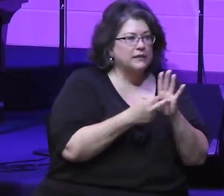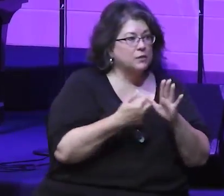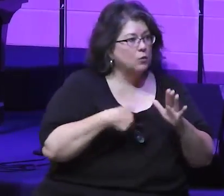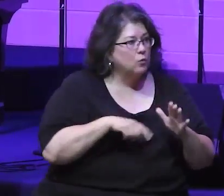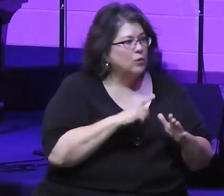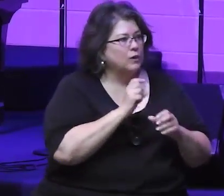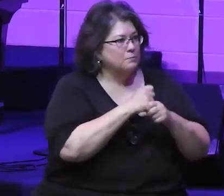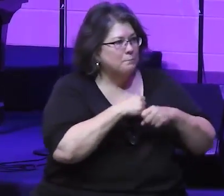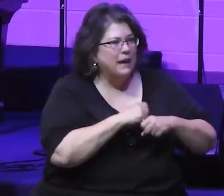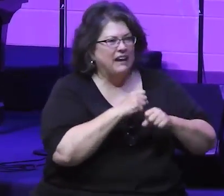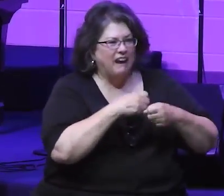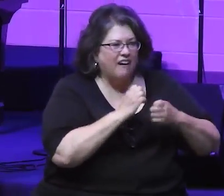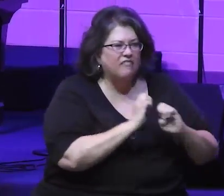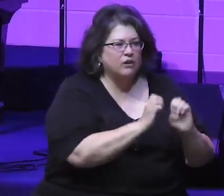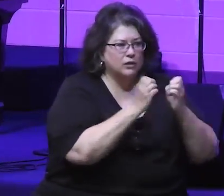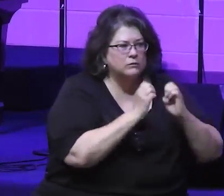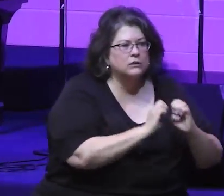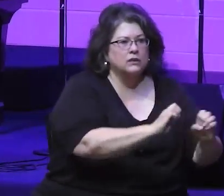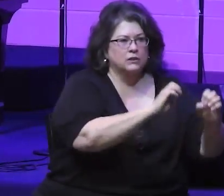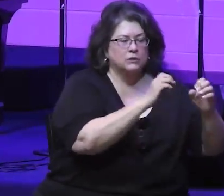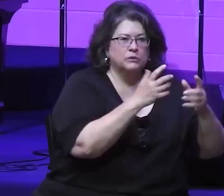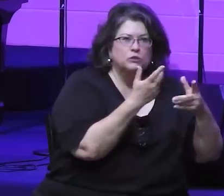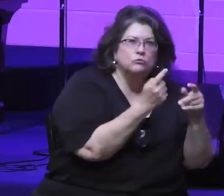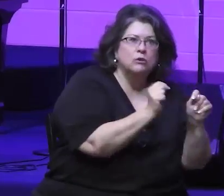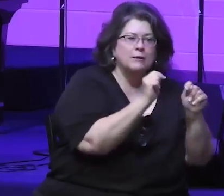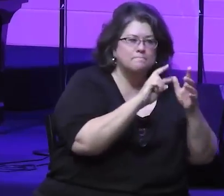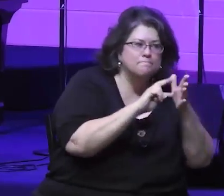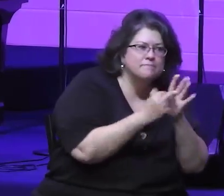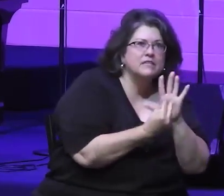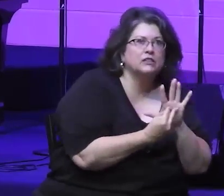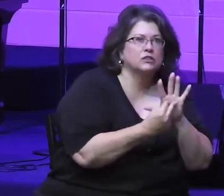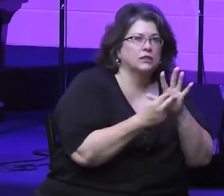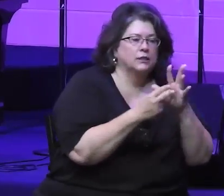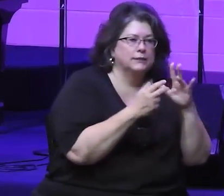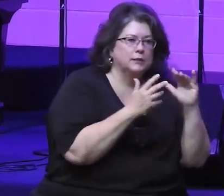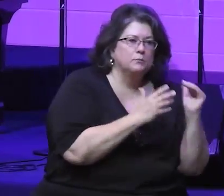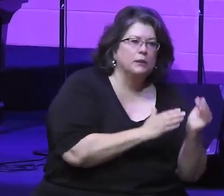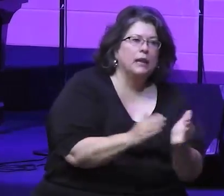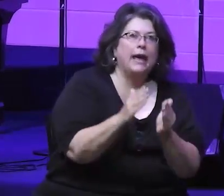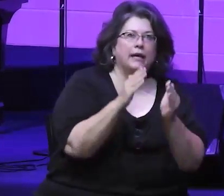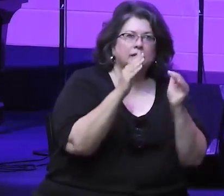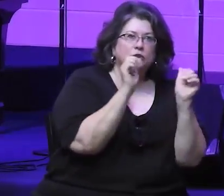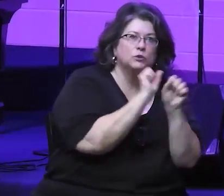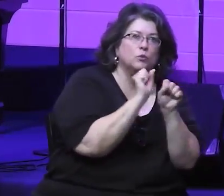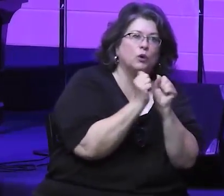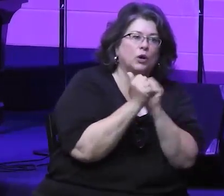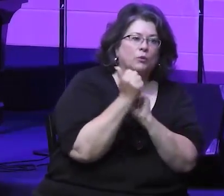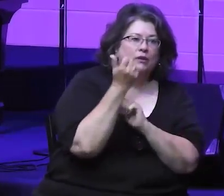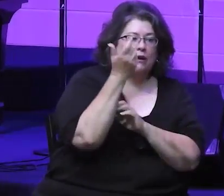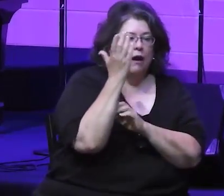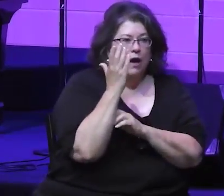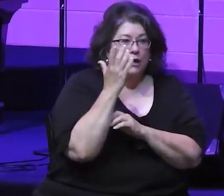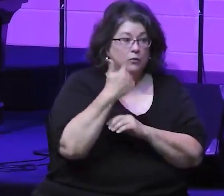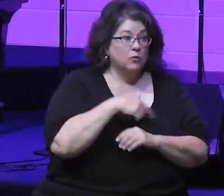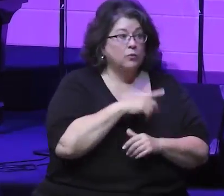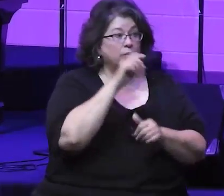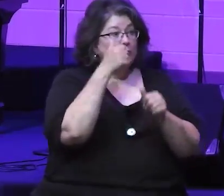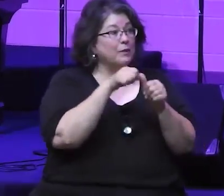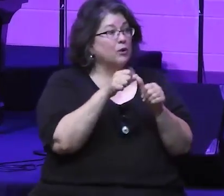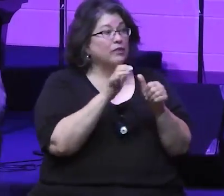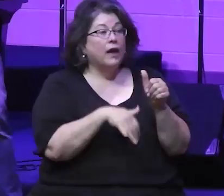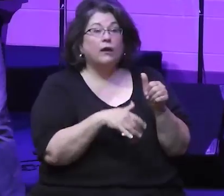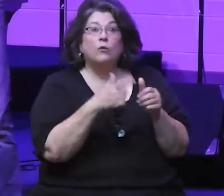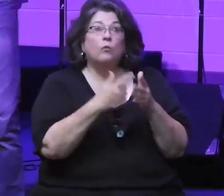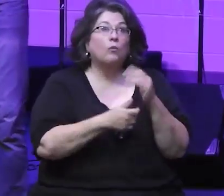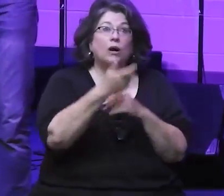try to be really thoughtful and reflective and intentional about it. We remember that what God gives us is not ours. Stewardship simply means